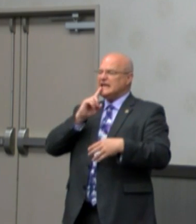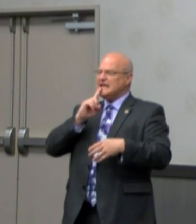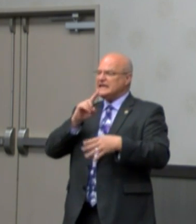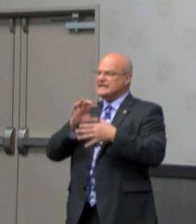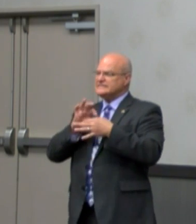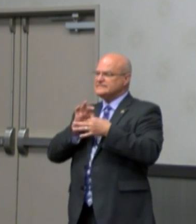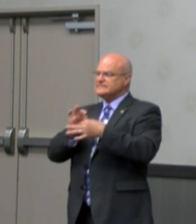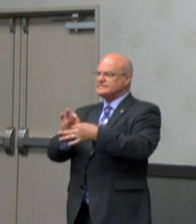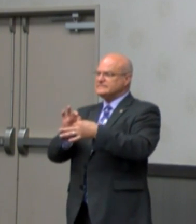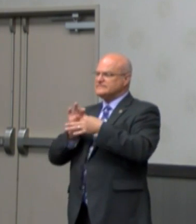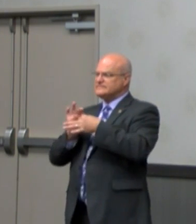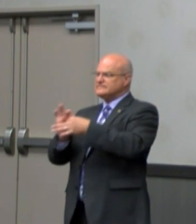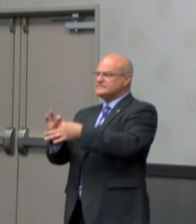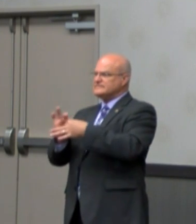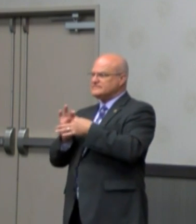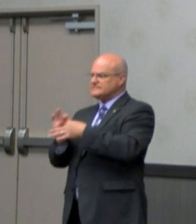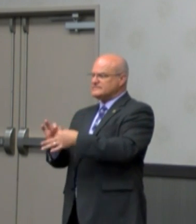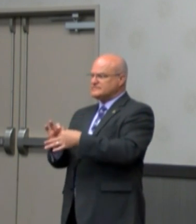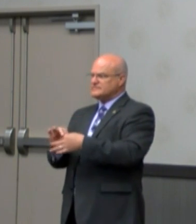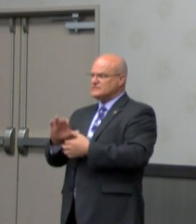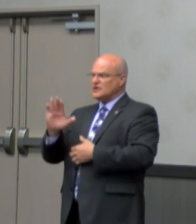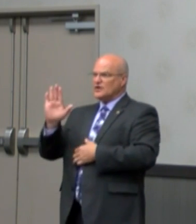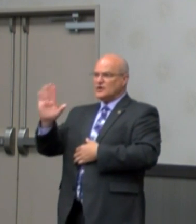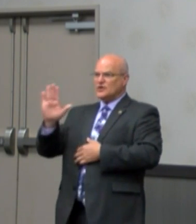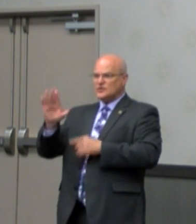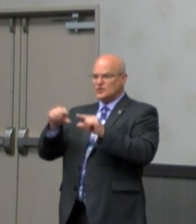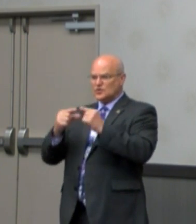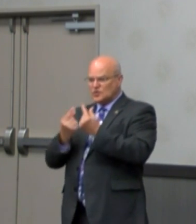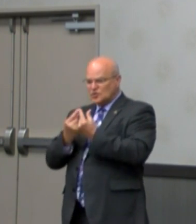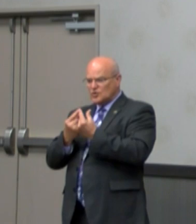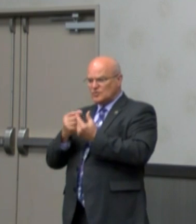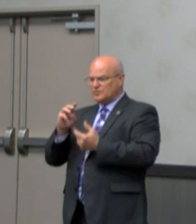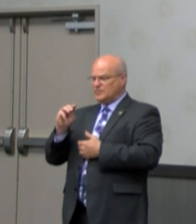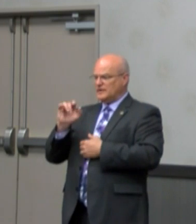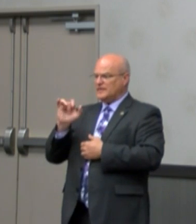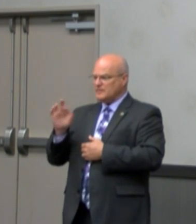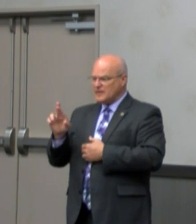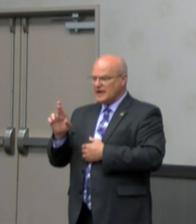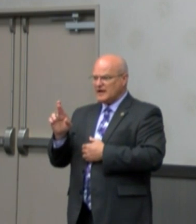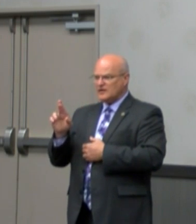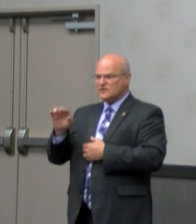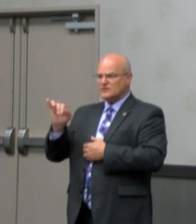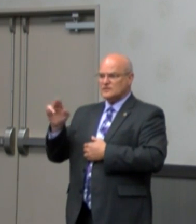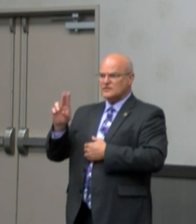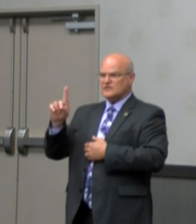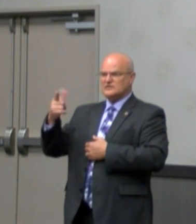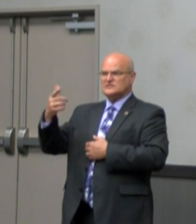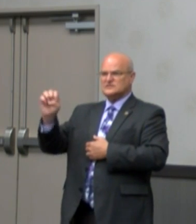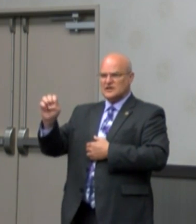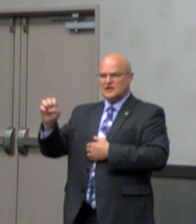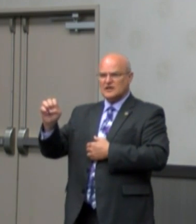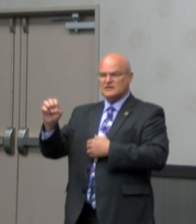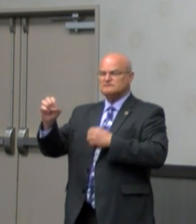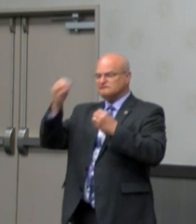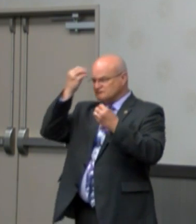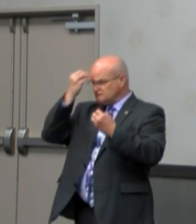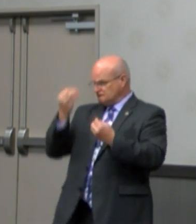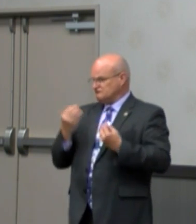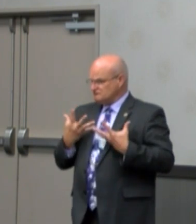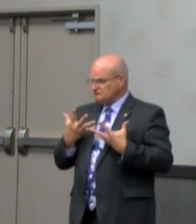relate to us. Your delegation, your mayor, judge, and your legislators have communicated with me